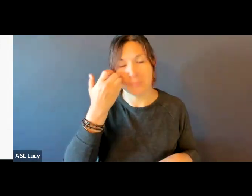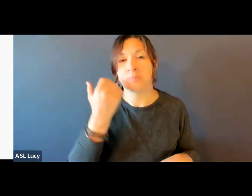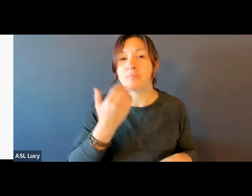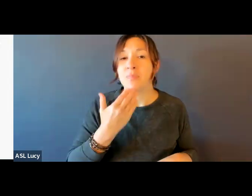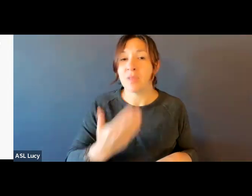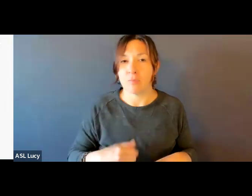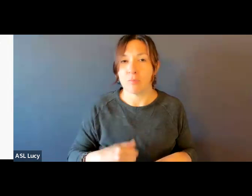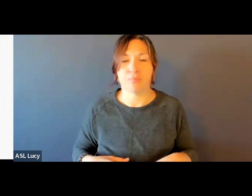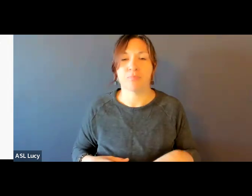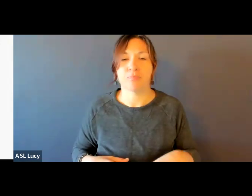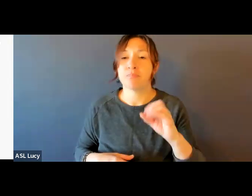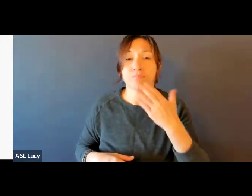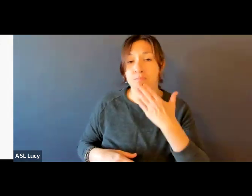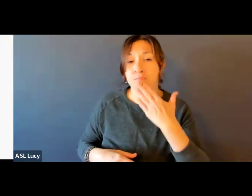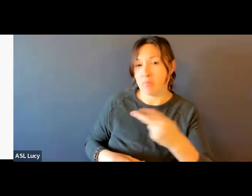Thank you both.